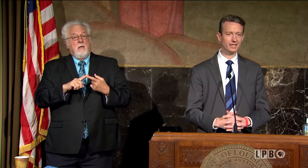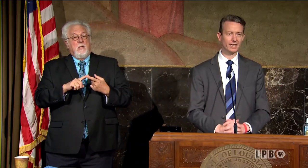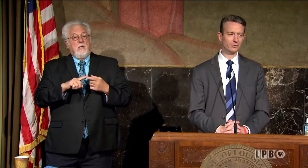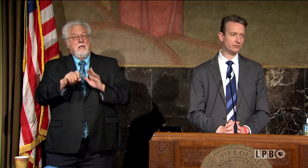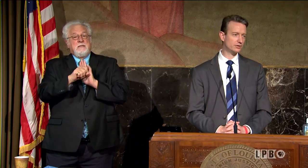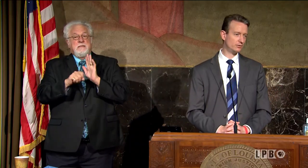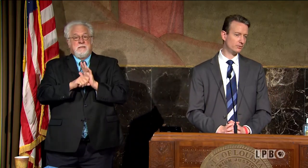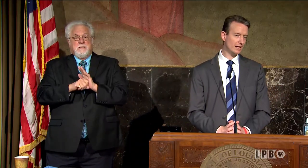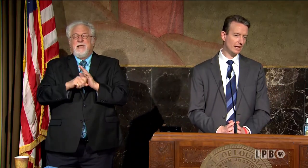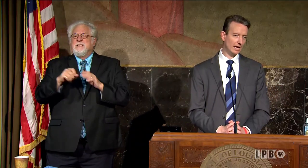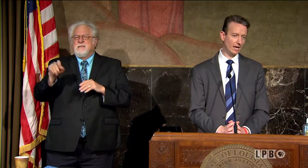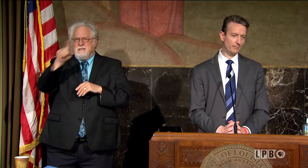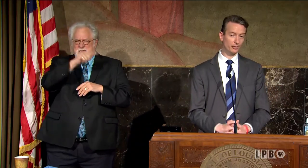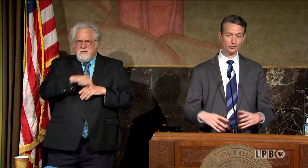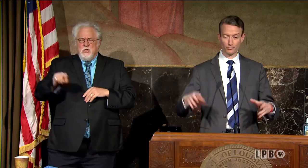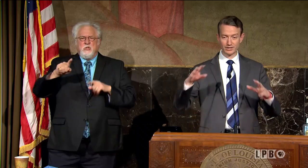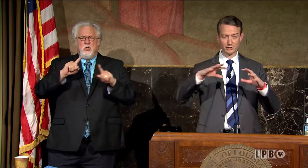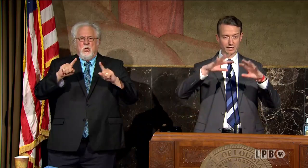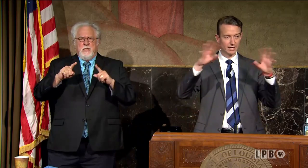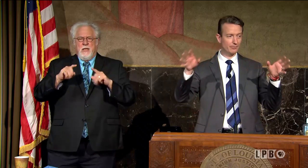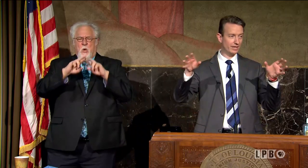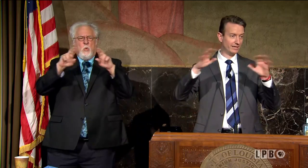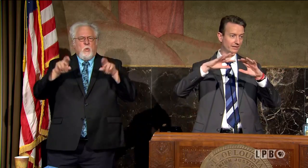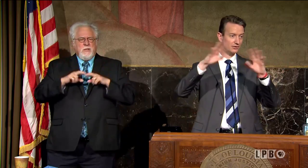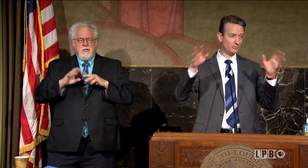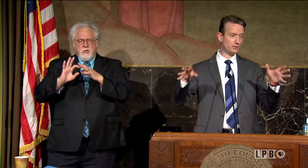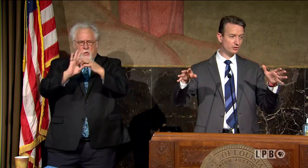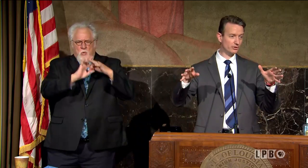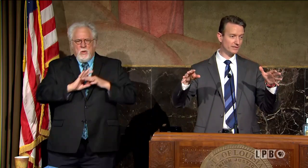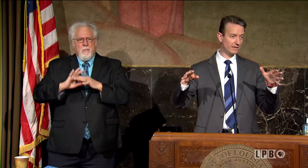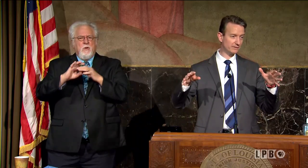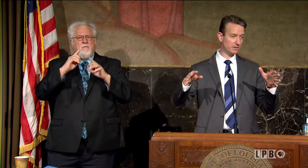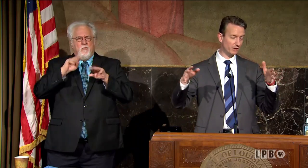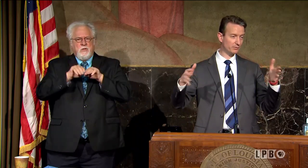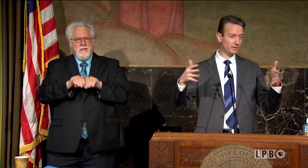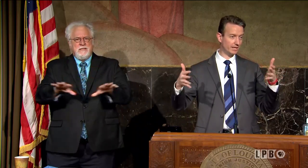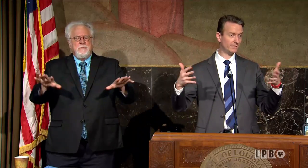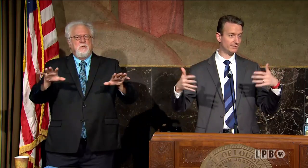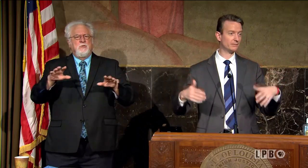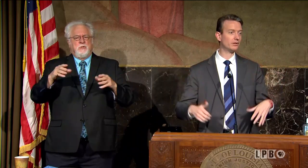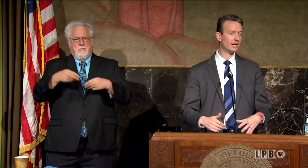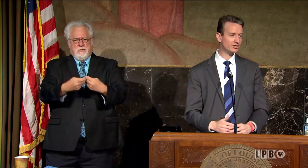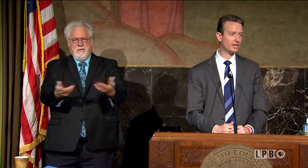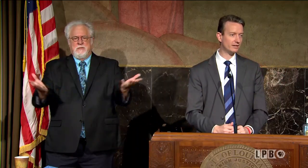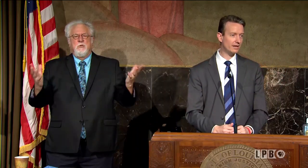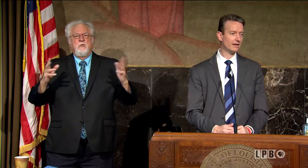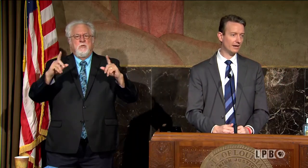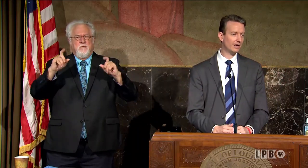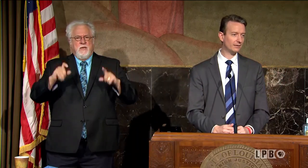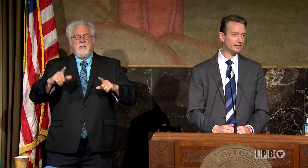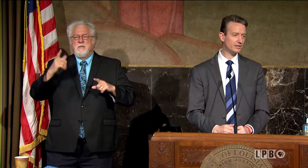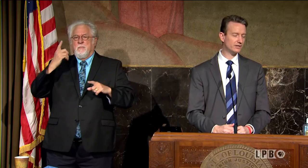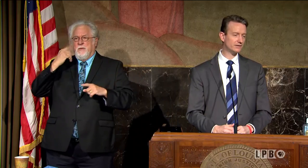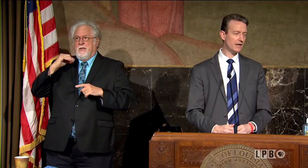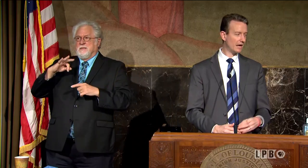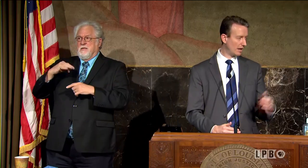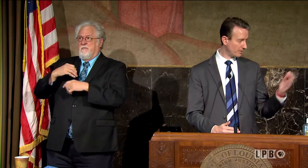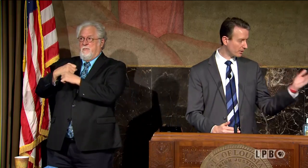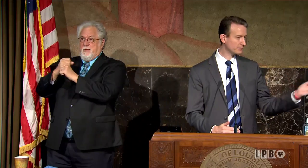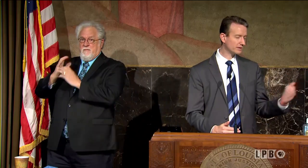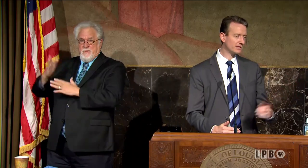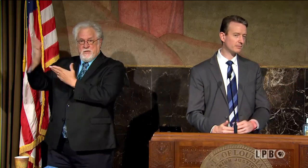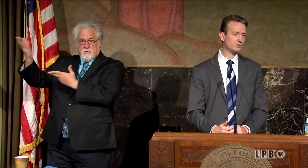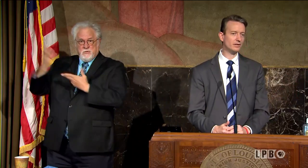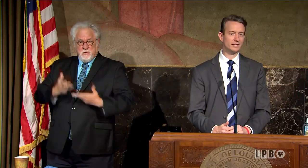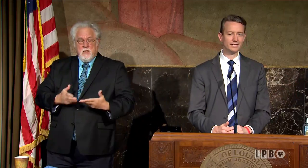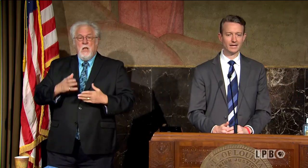about coming together to both regionally collaborate in the distribution of tests because we've been hitting these supply chain limitations, but